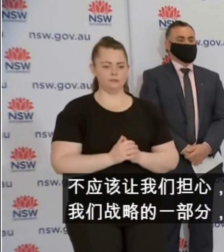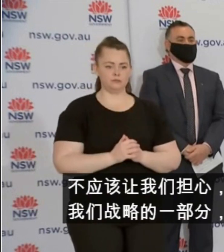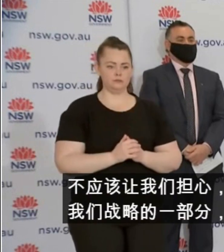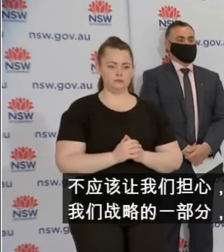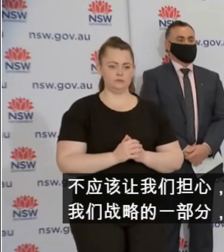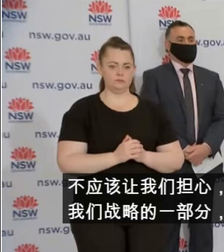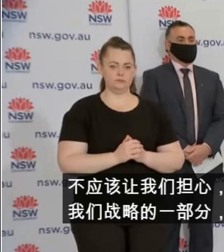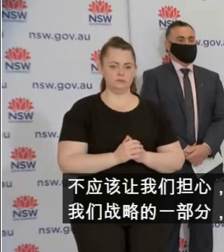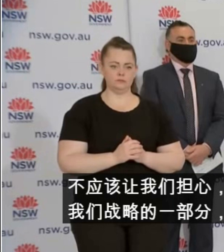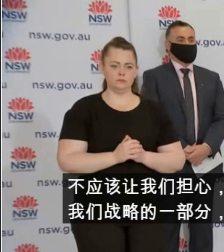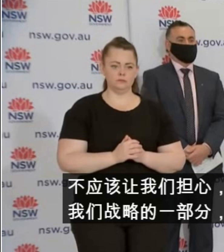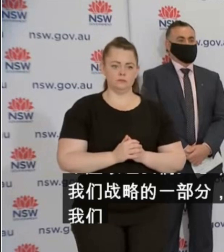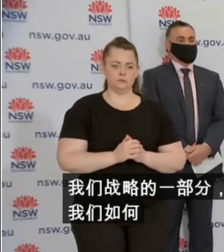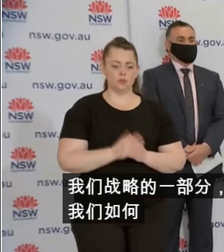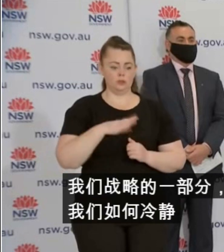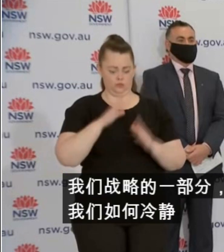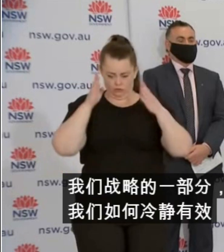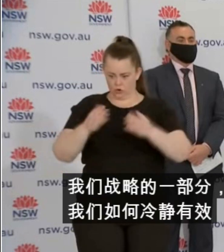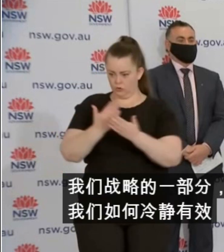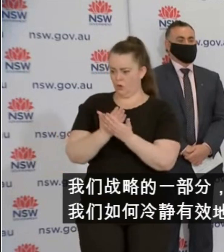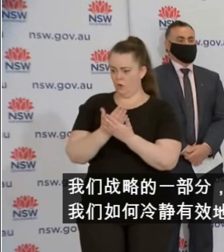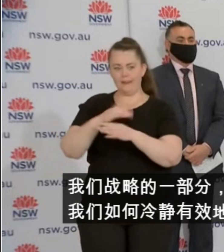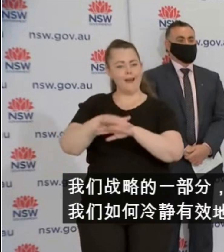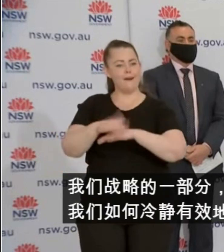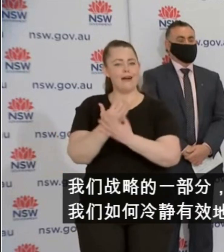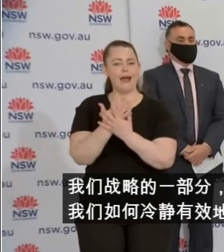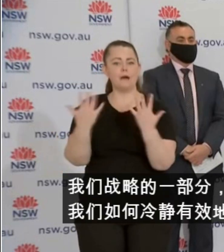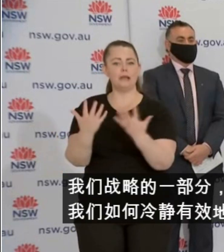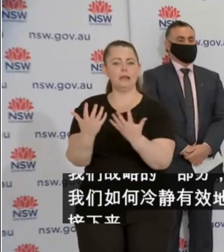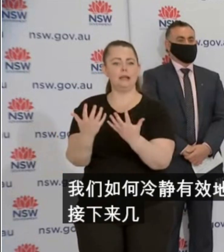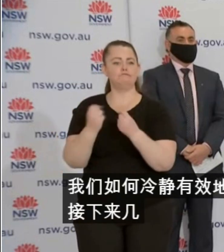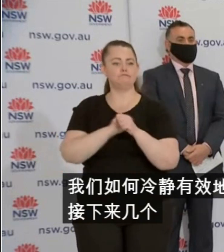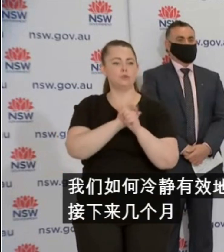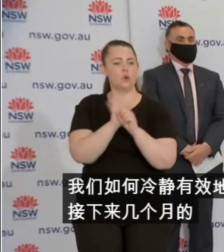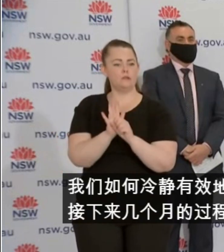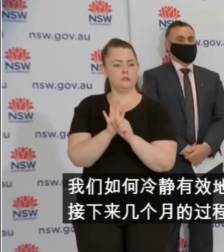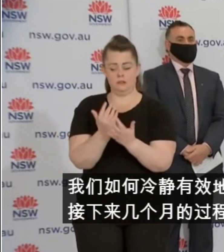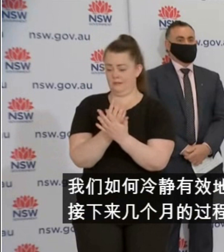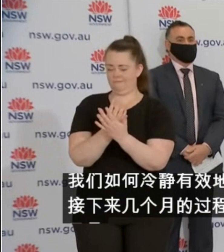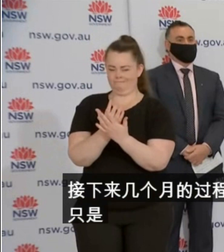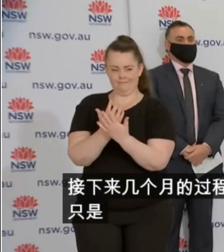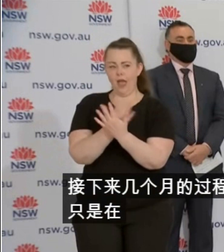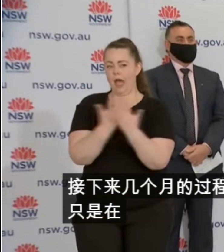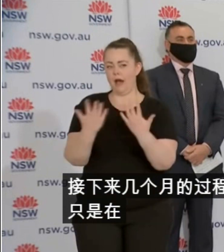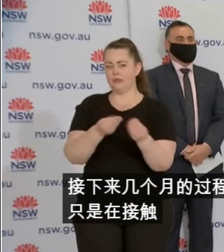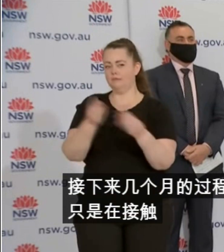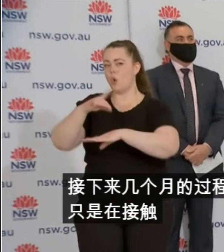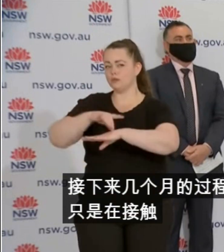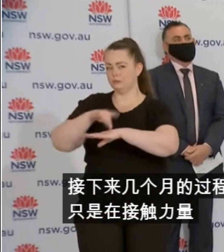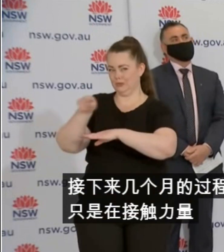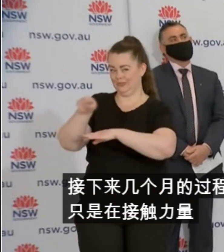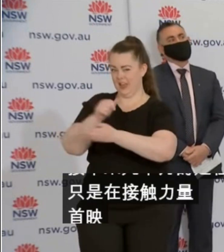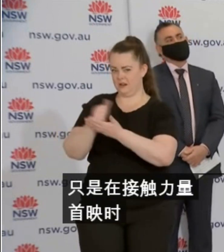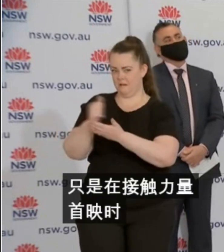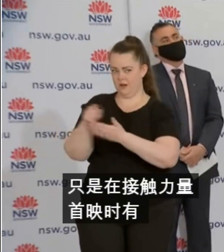strategy, it's part of the plan, and it's how we calmly and efficiently move through the process of the next couple of months. Just on